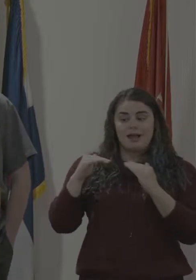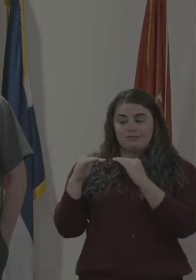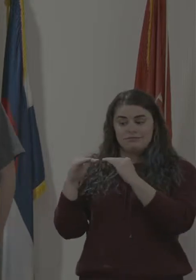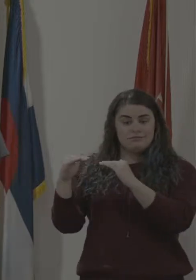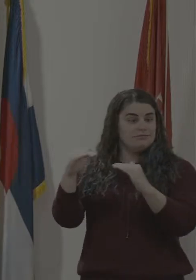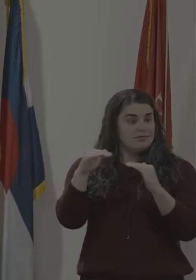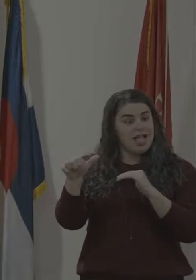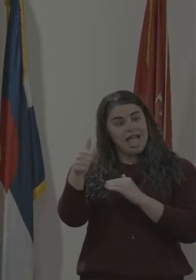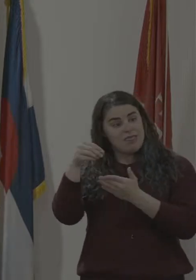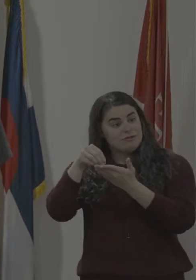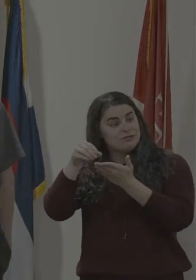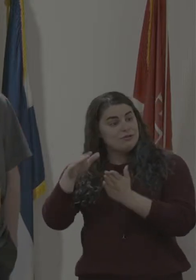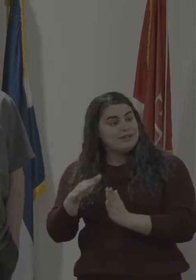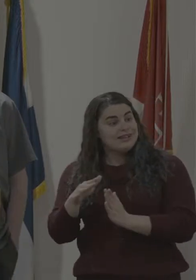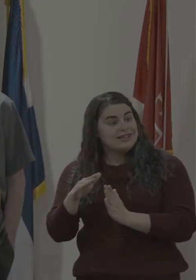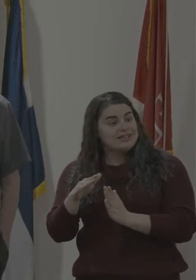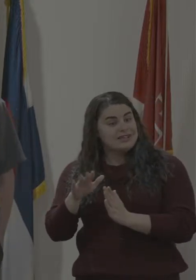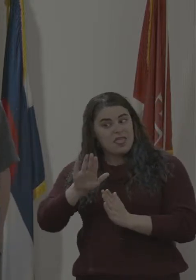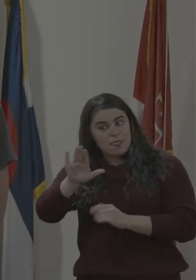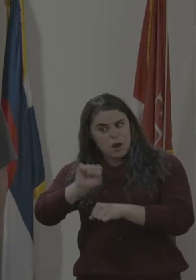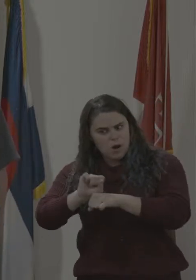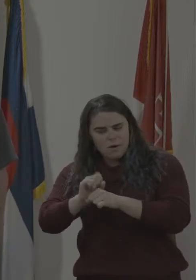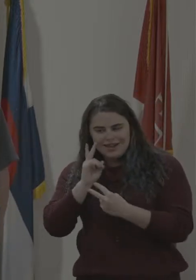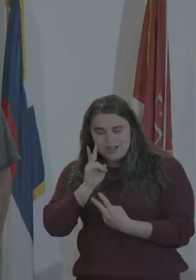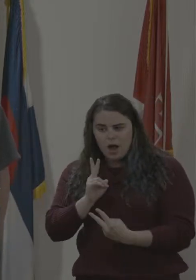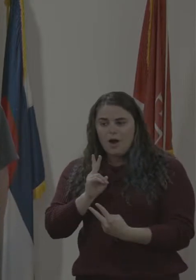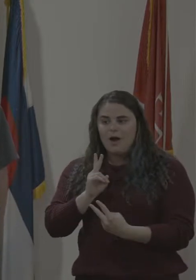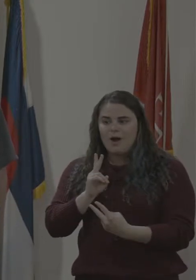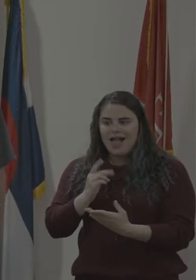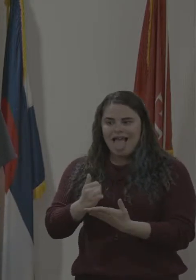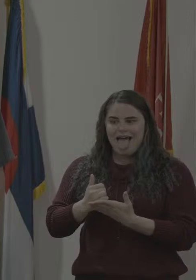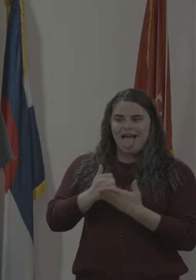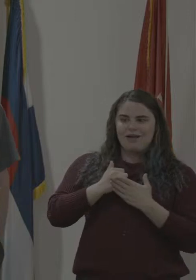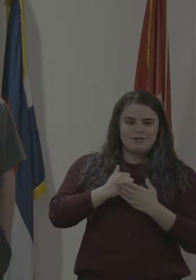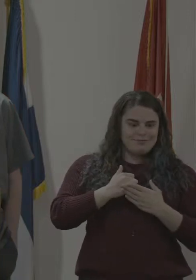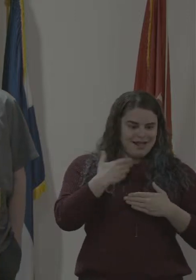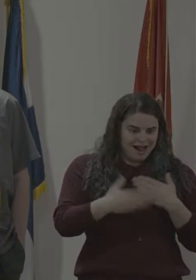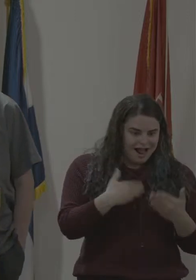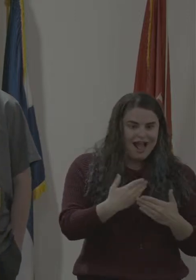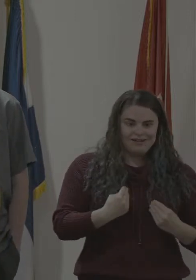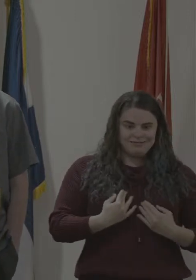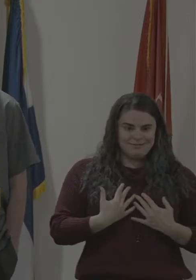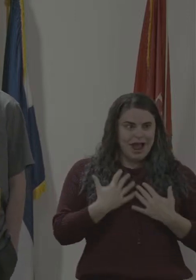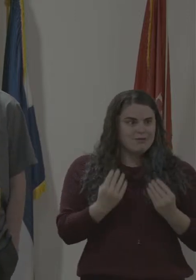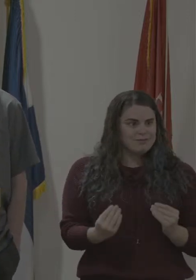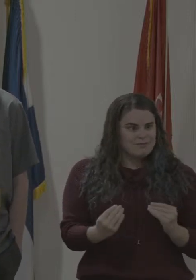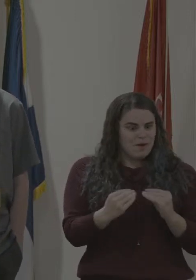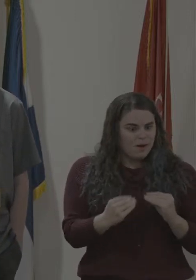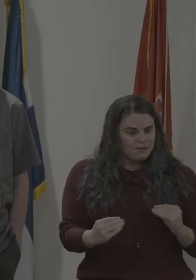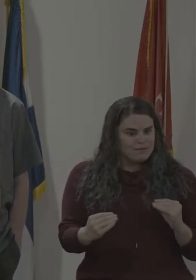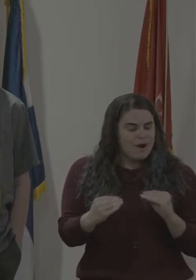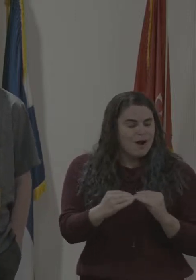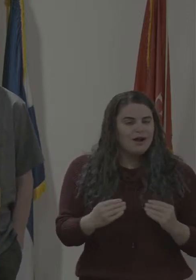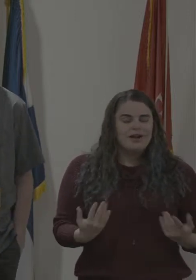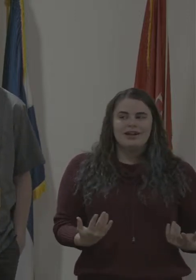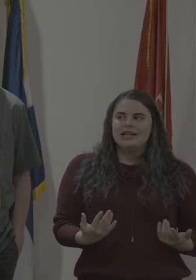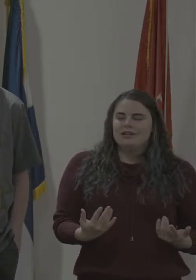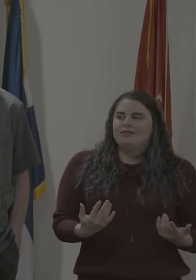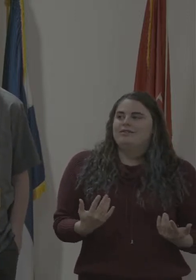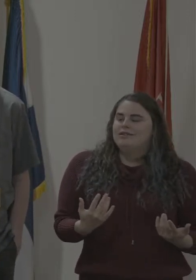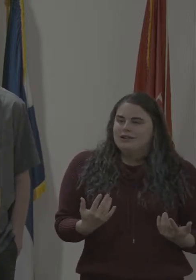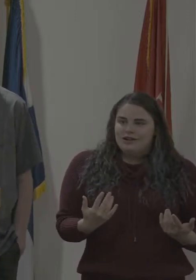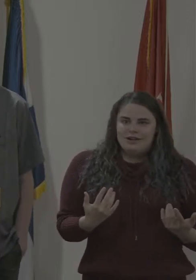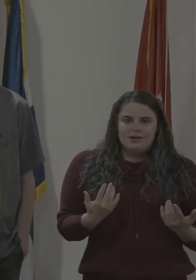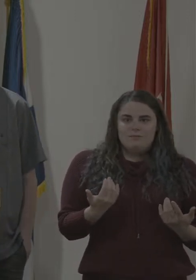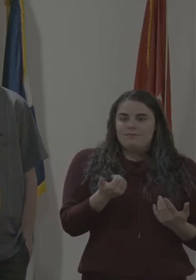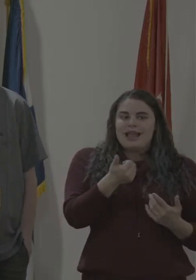students do, it just keeps you going and really keeps you inspired. It would be really hard to get through any